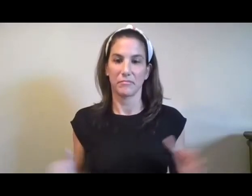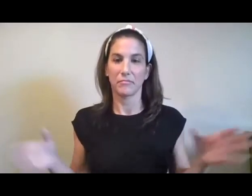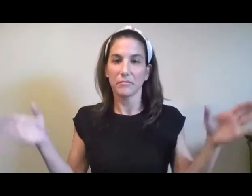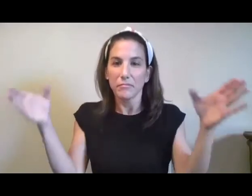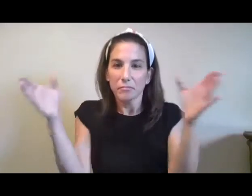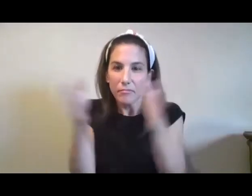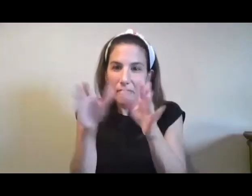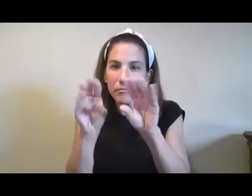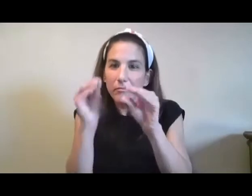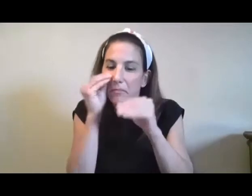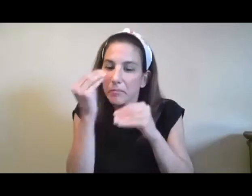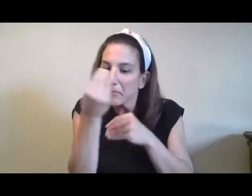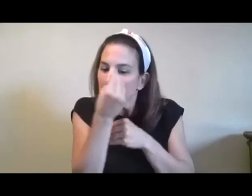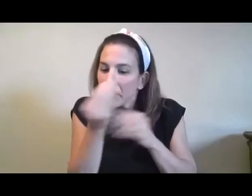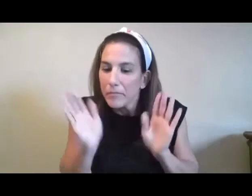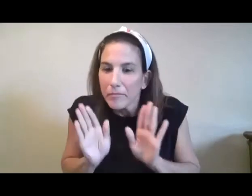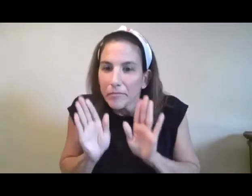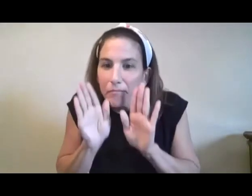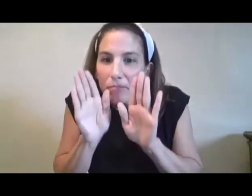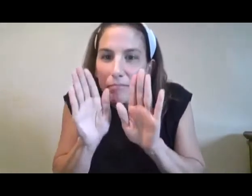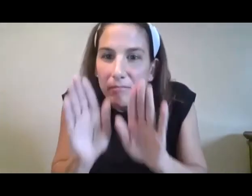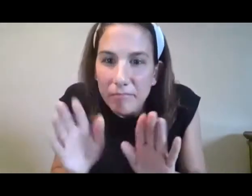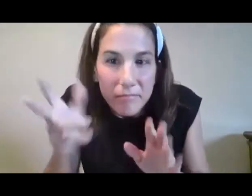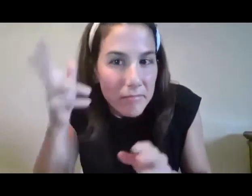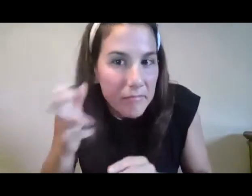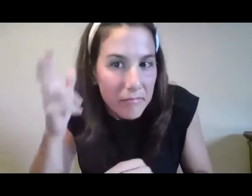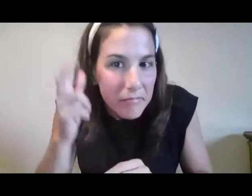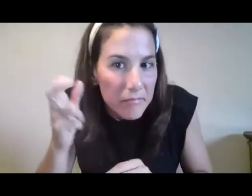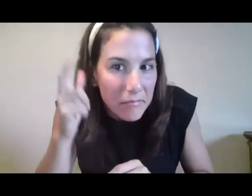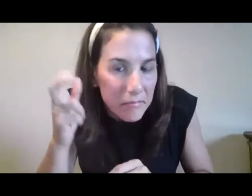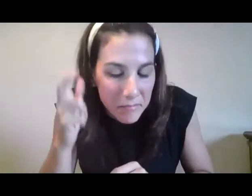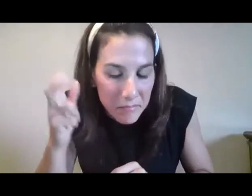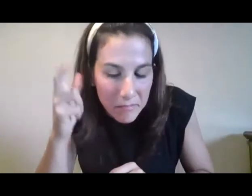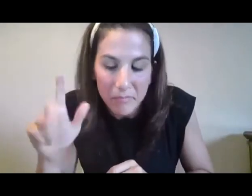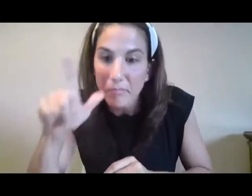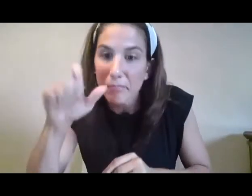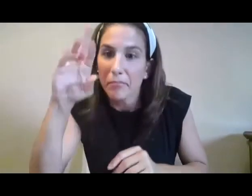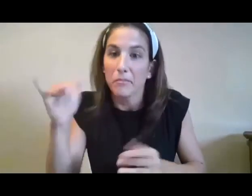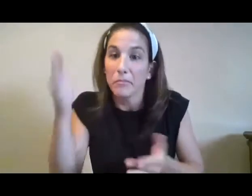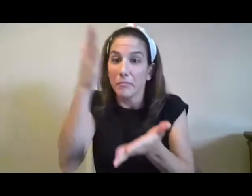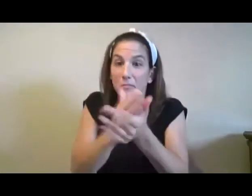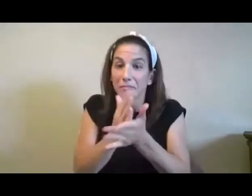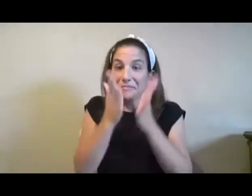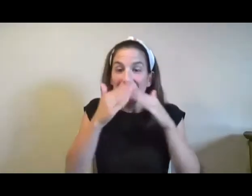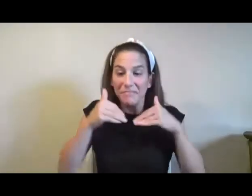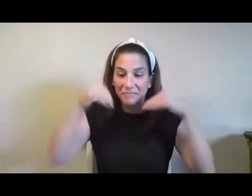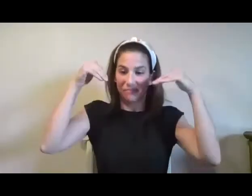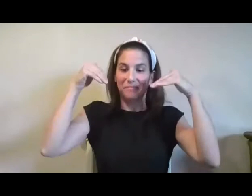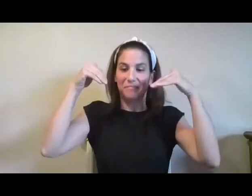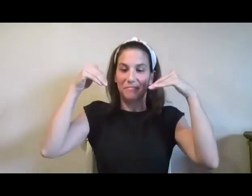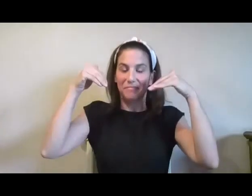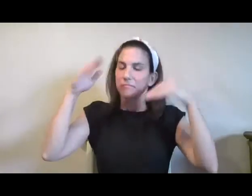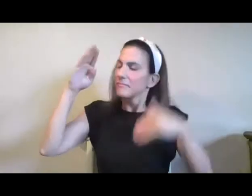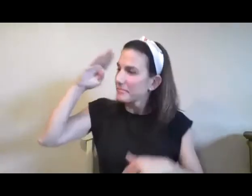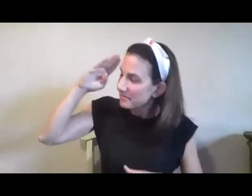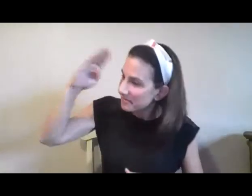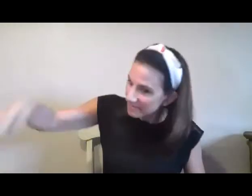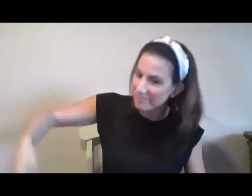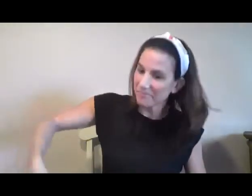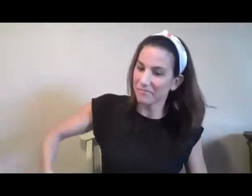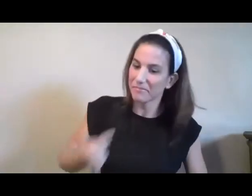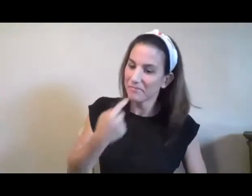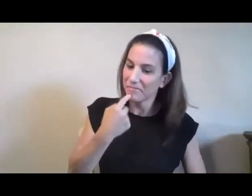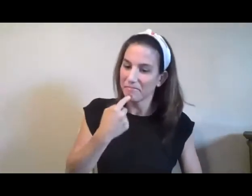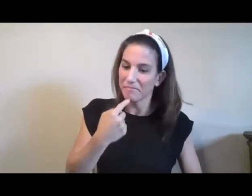A clump of blooms leaned in to listen. Lucy stopped and smiled. "Hello there,"